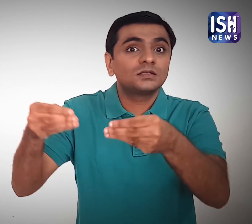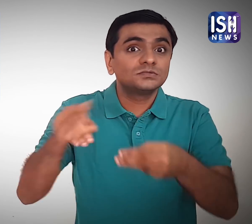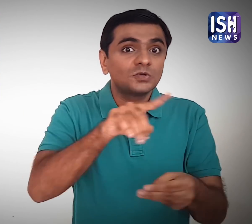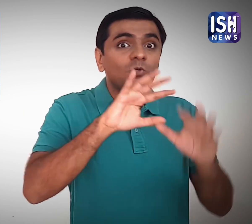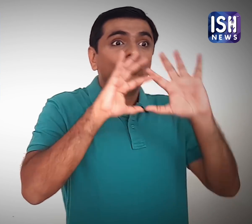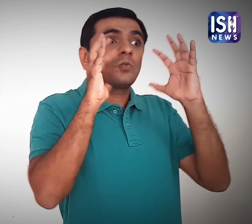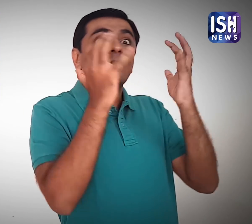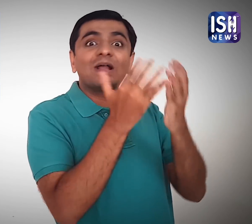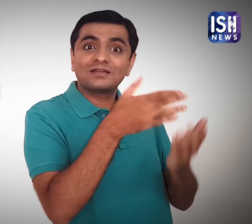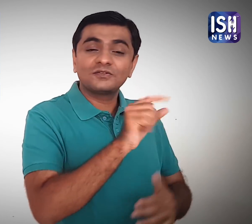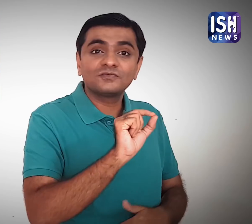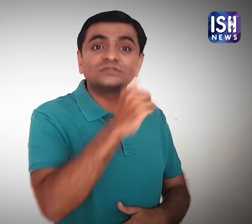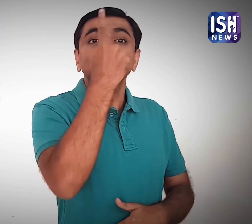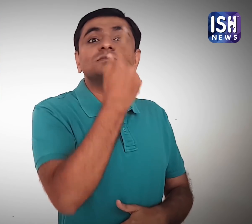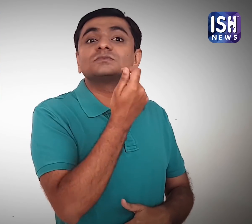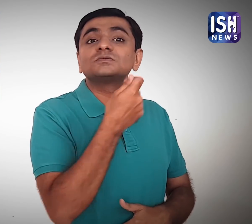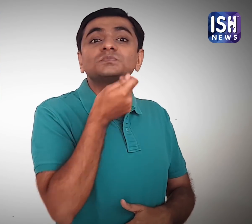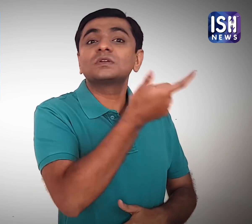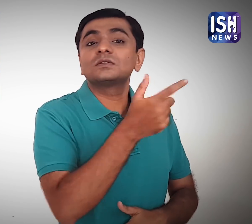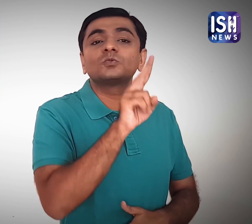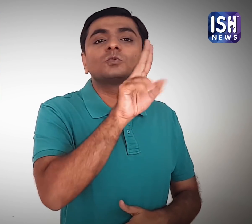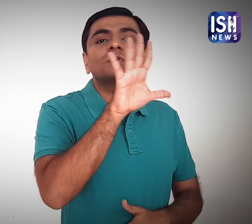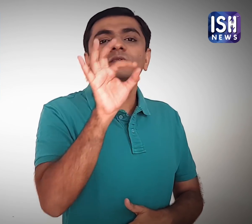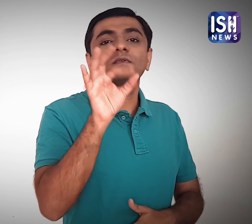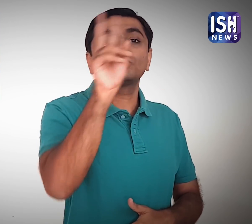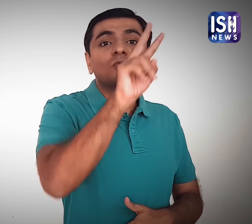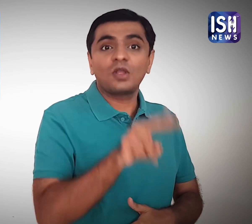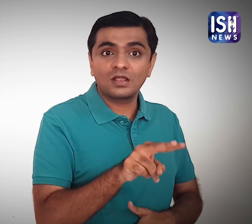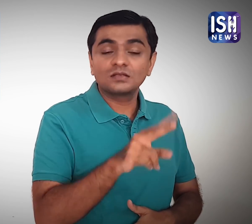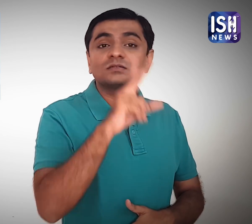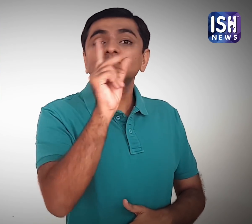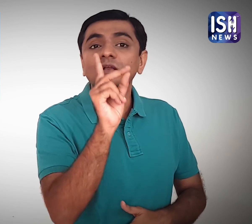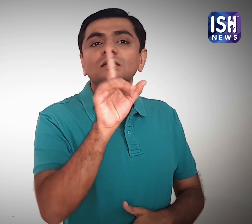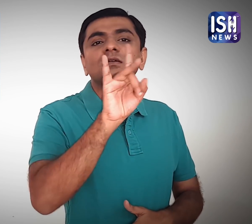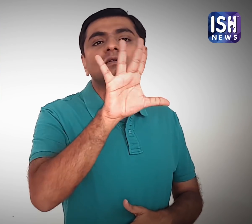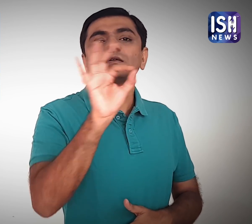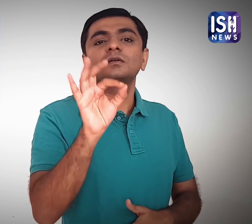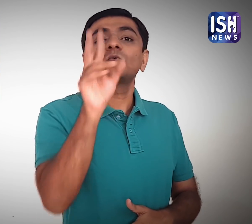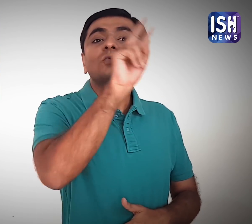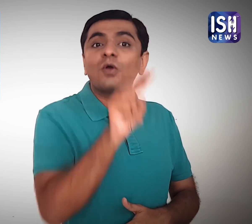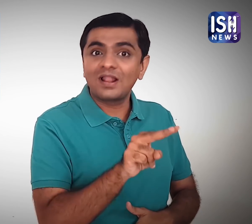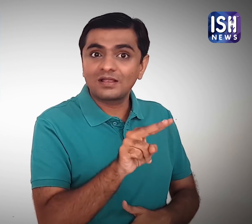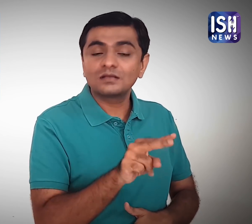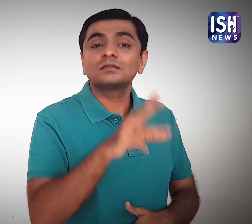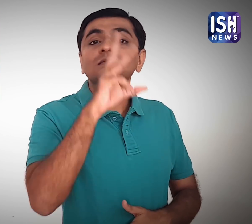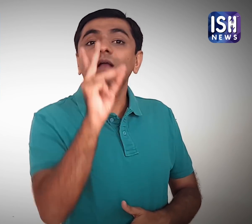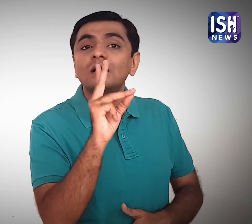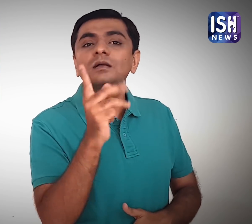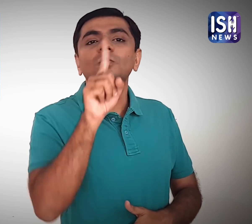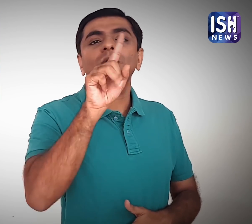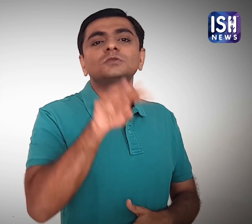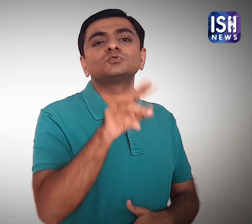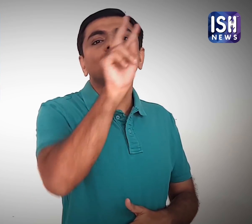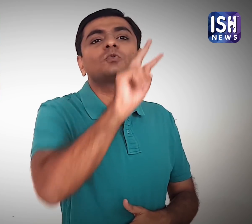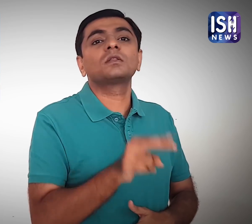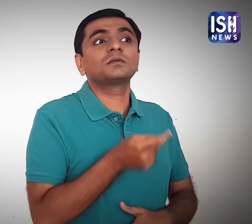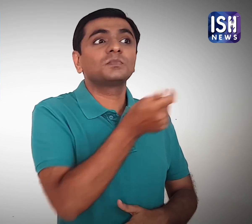rupees 25,000. And at the global level, the prize will be $2,500 US, $1,500 US,